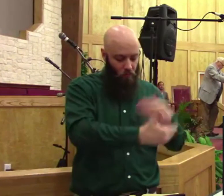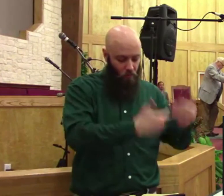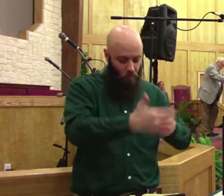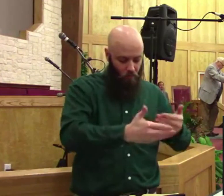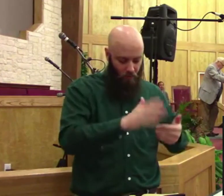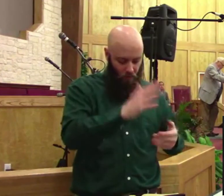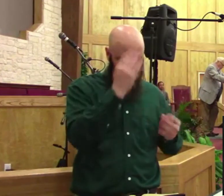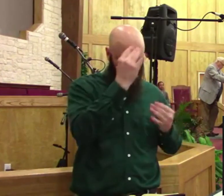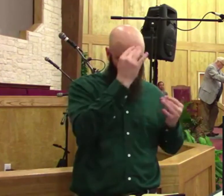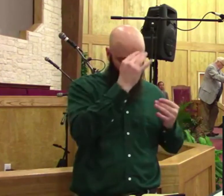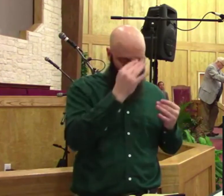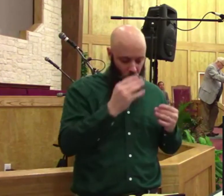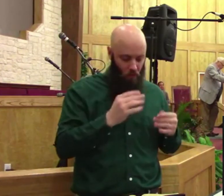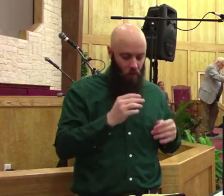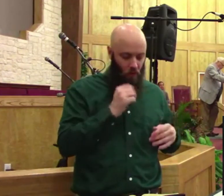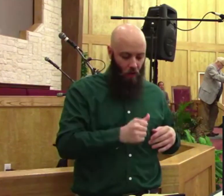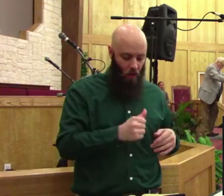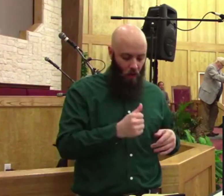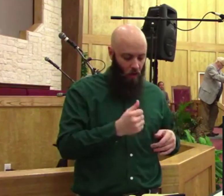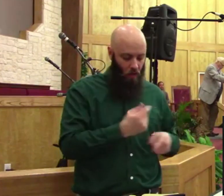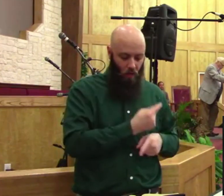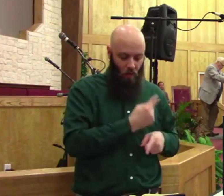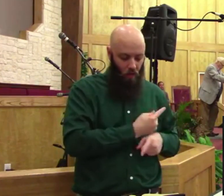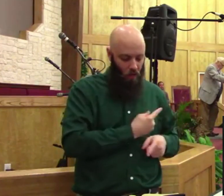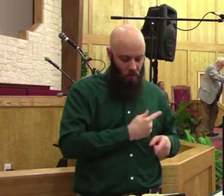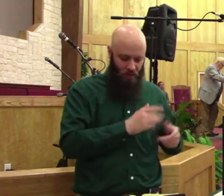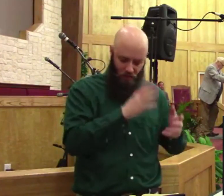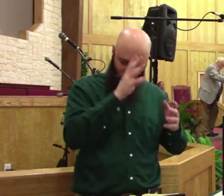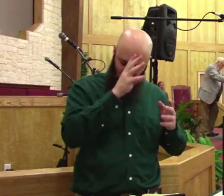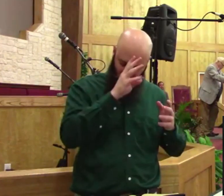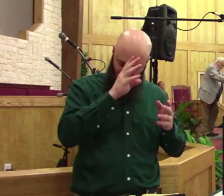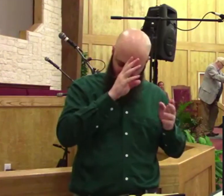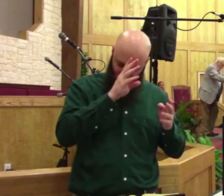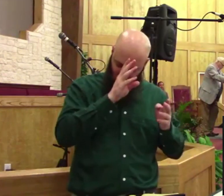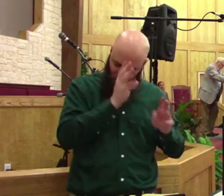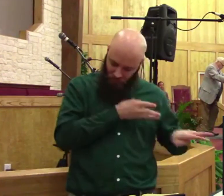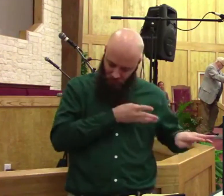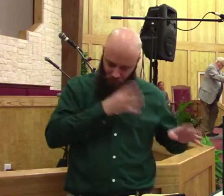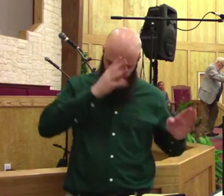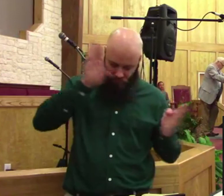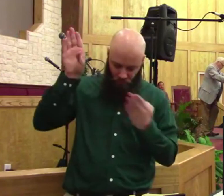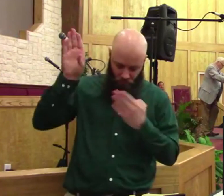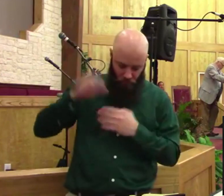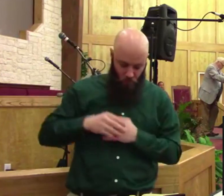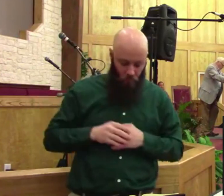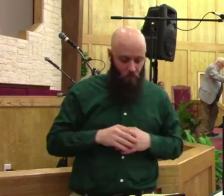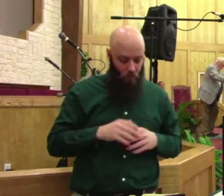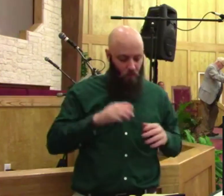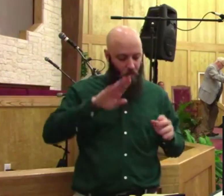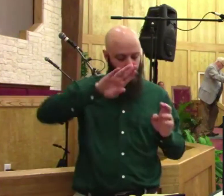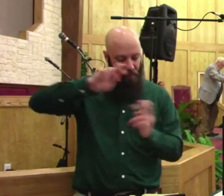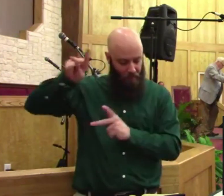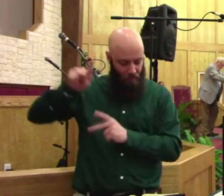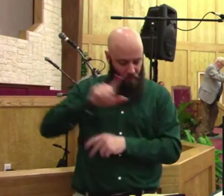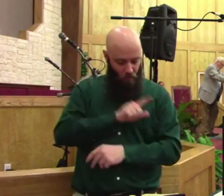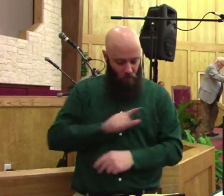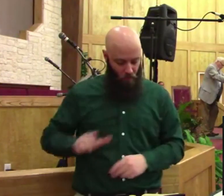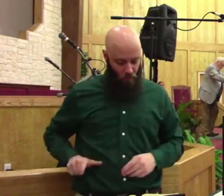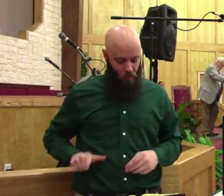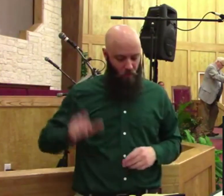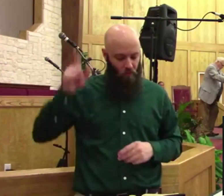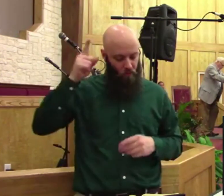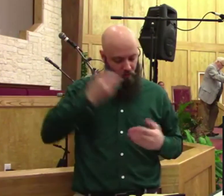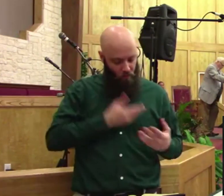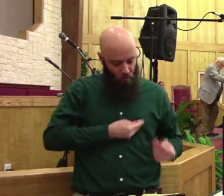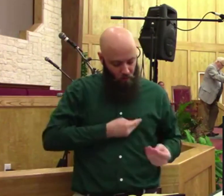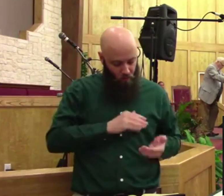our God, for he will abundantly pardon. For my thoughts are not your thoughts, neither are your ways my ways, declares